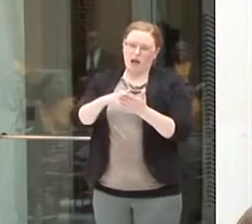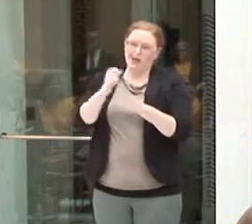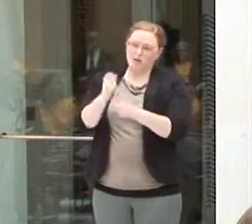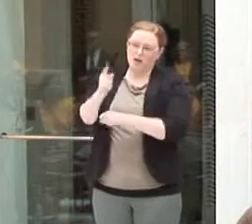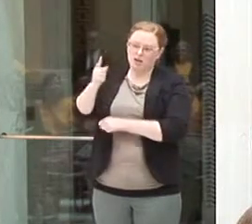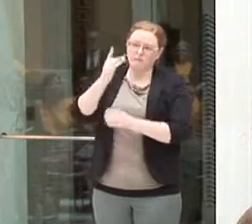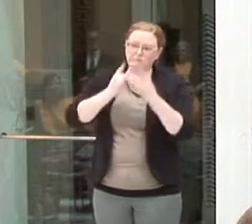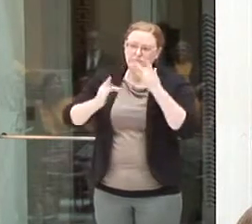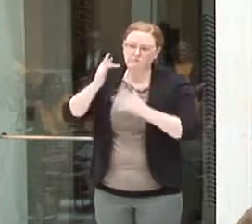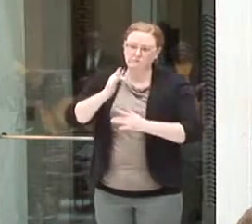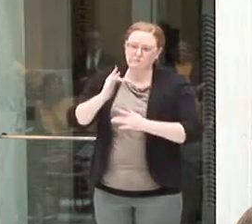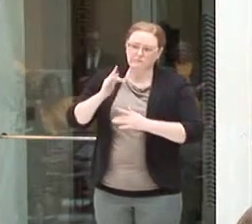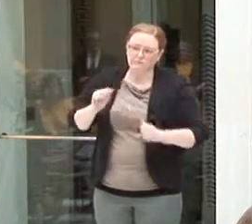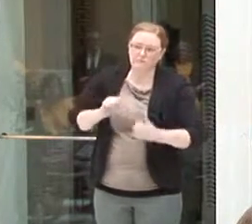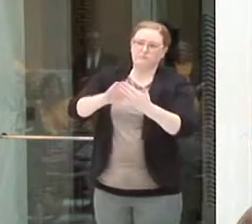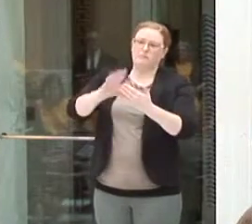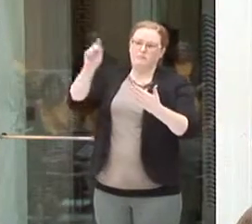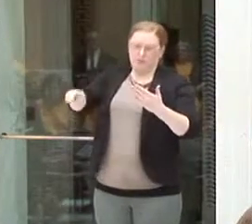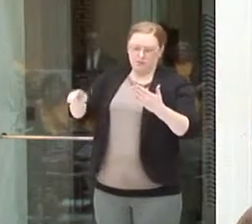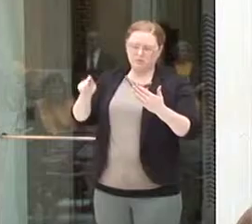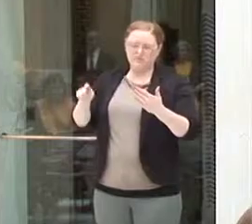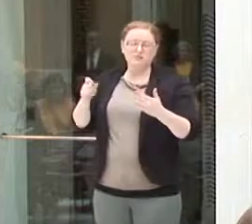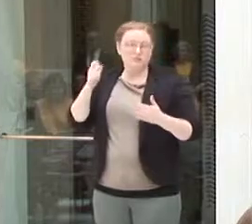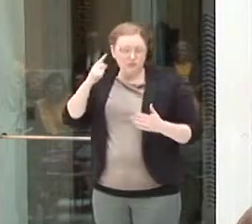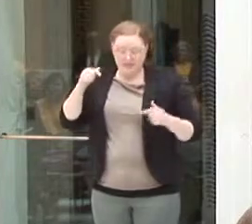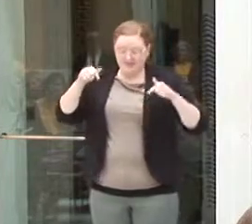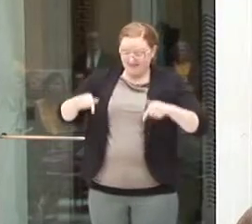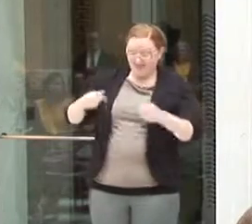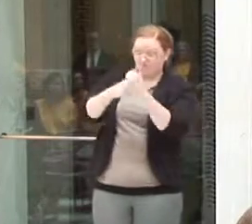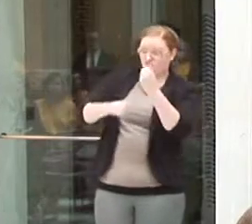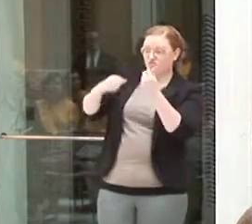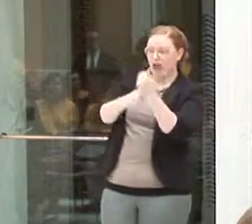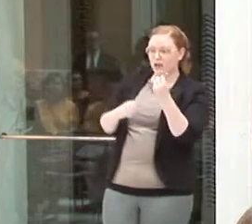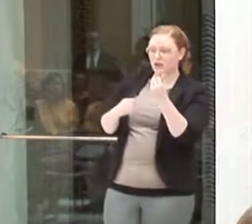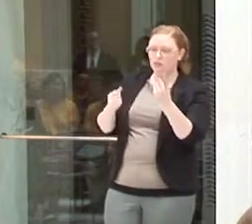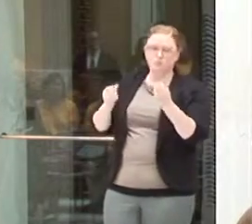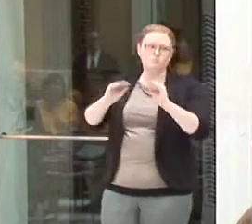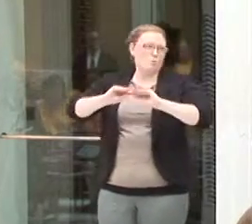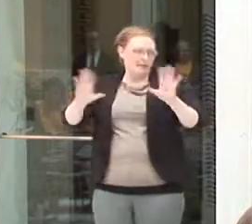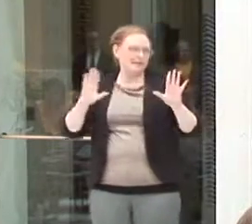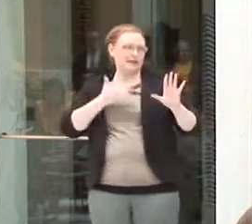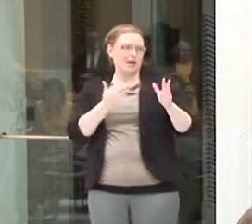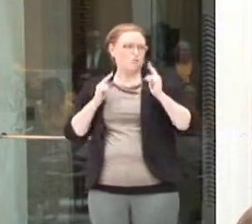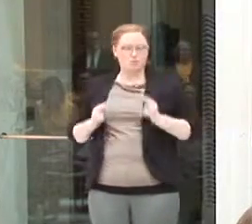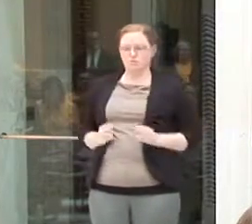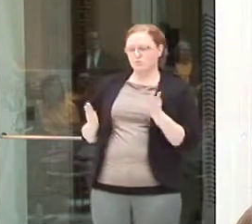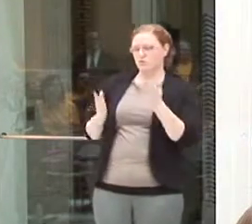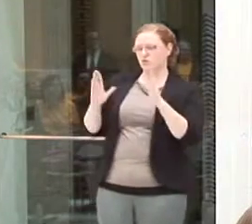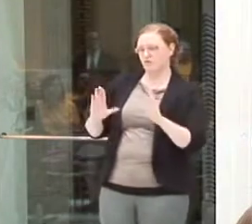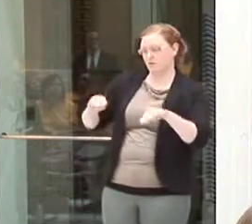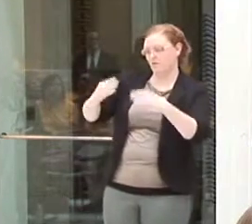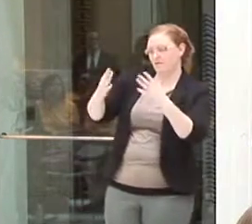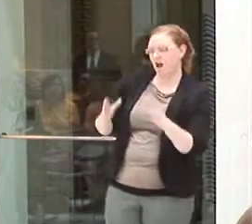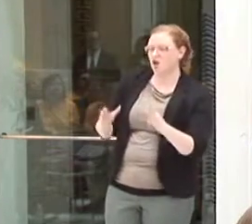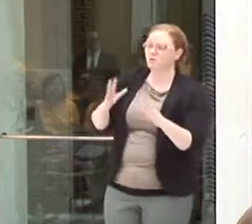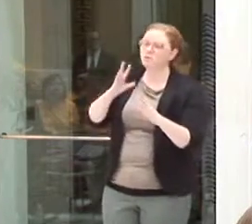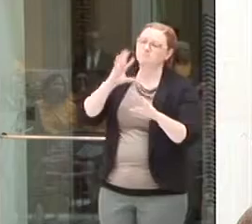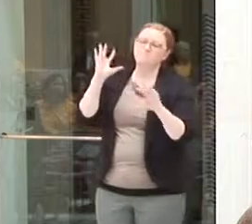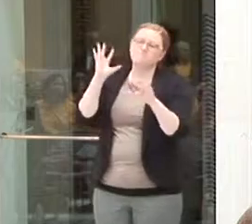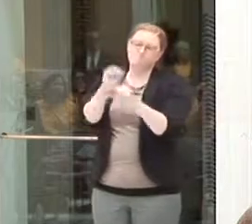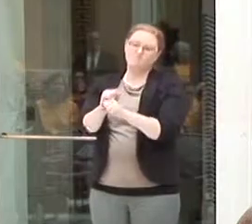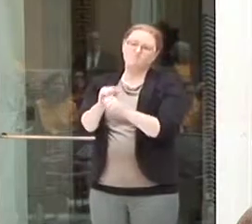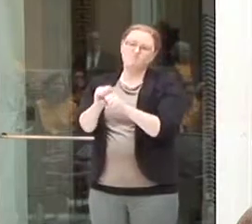year but as we can all see from the strength of this rally our human service providers are some of the most passionate